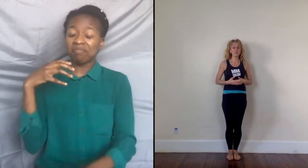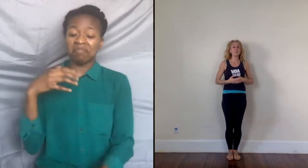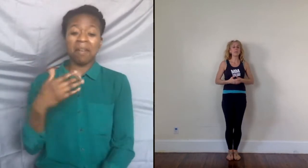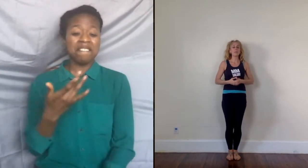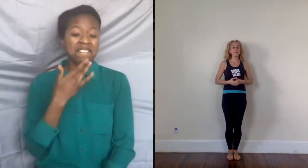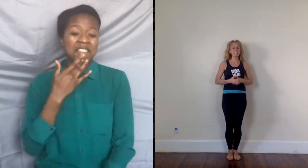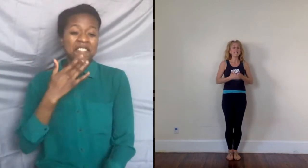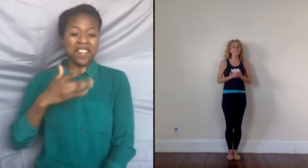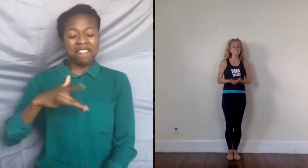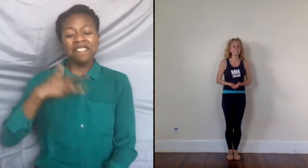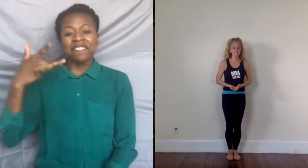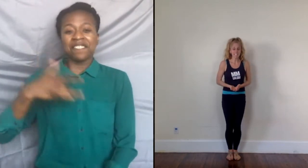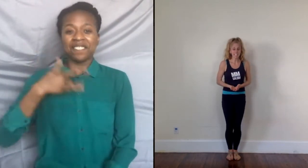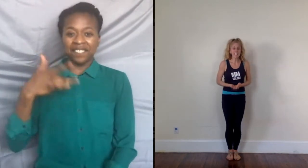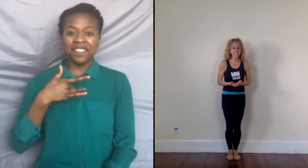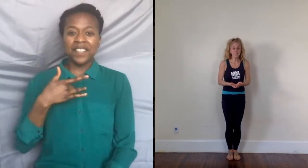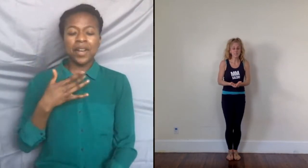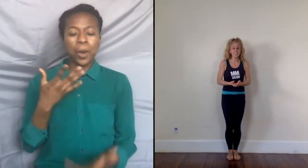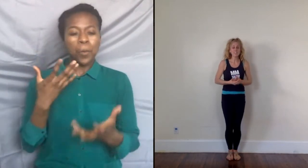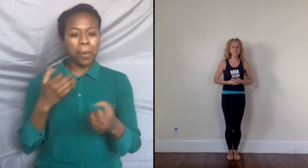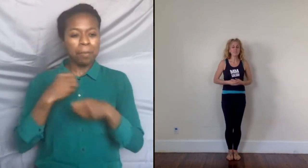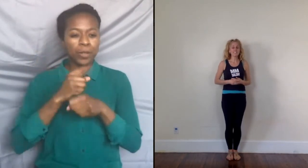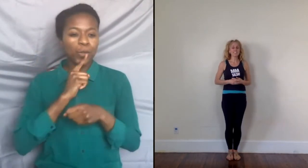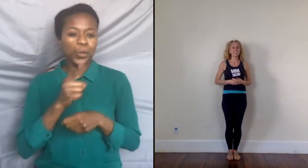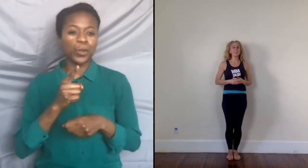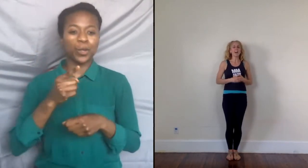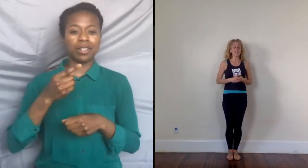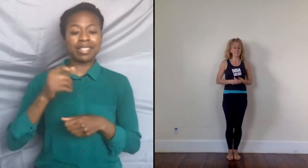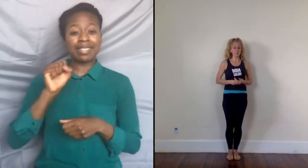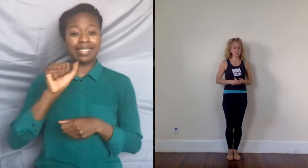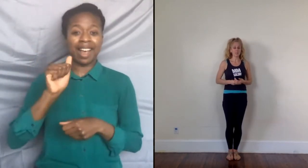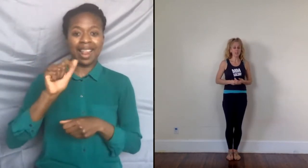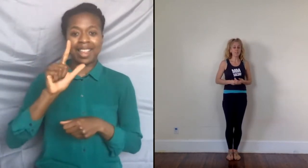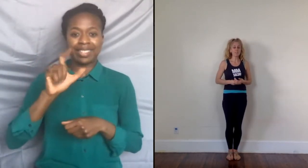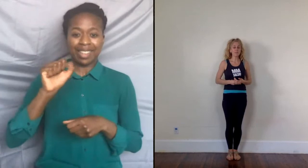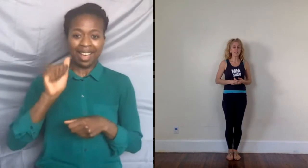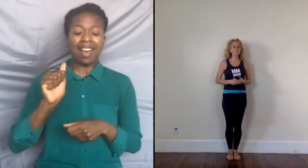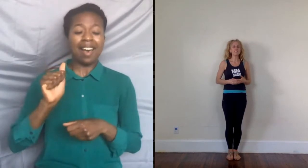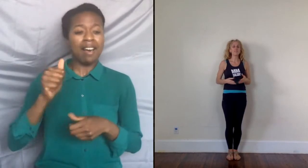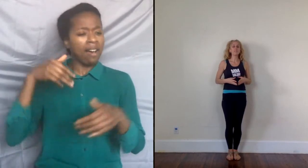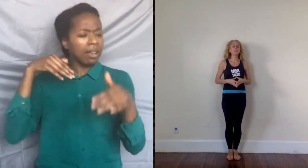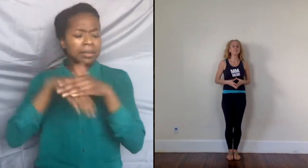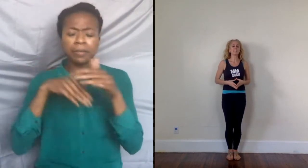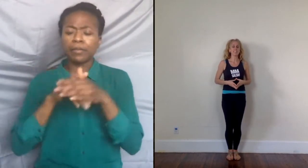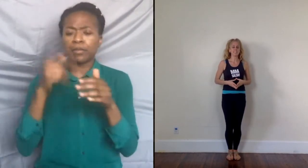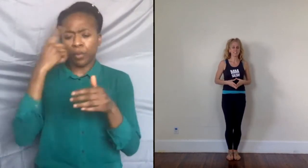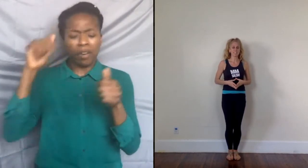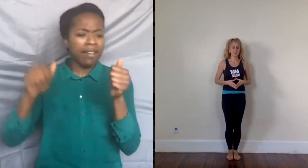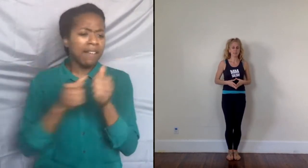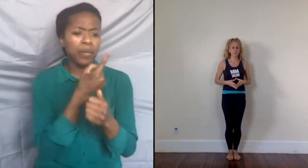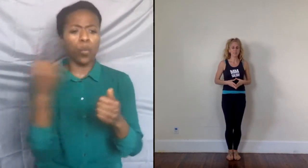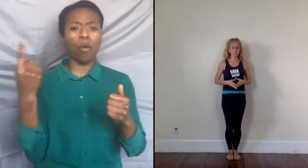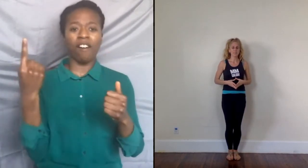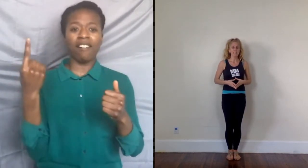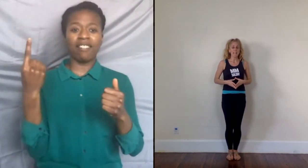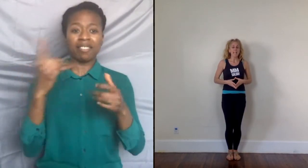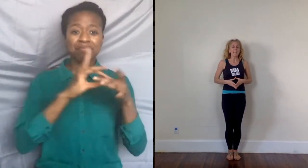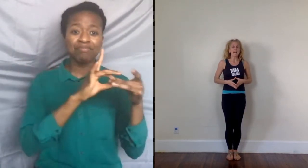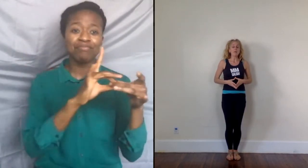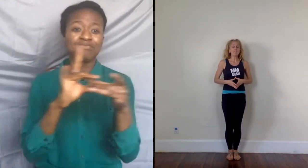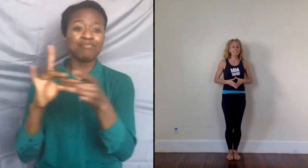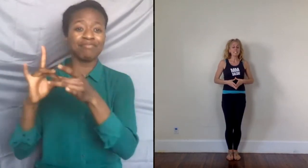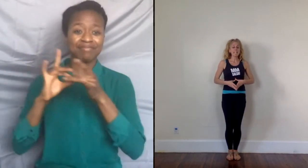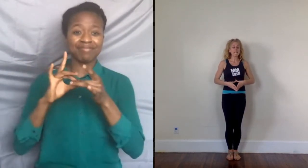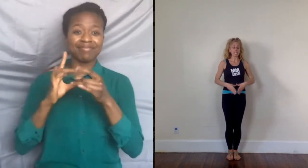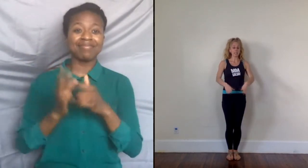sure that we can make salsa, and Cuban salsa in particular, available to everybody so that we can be together in this way.